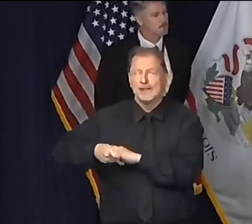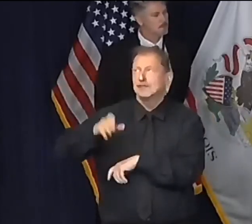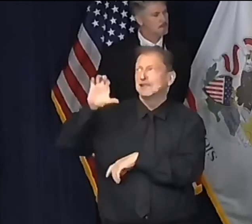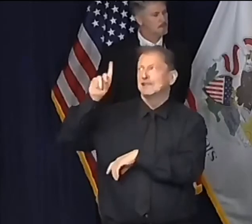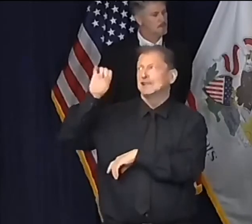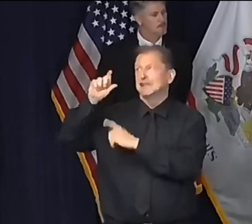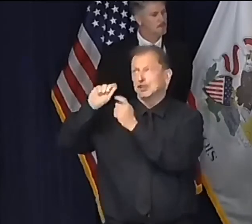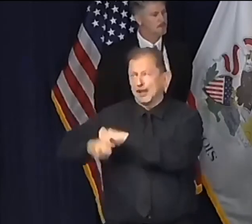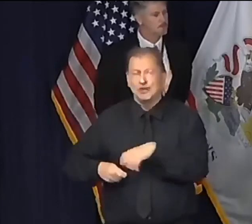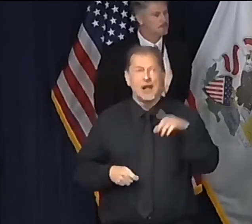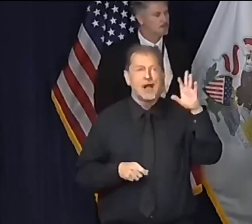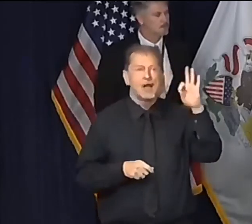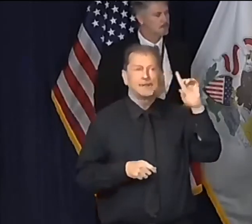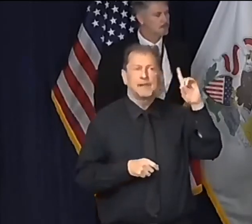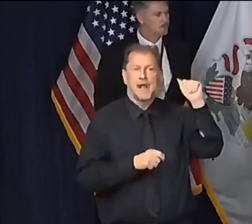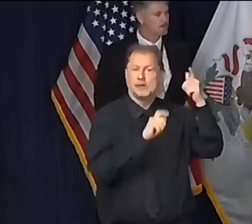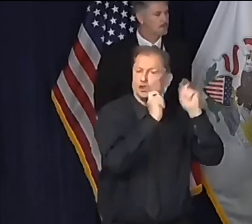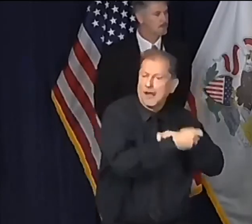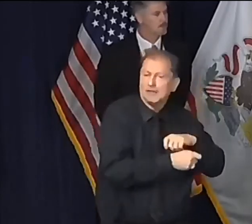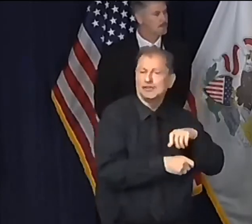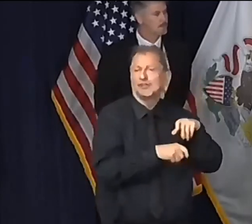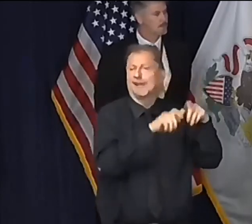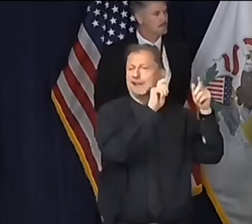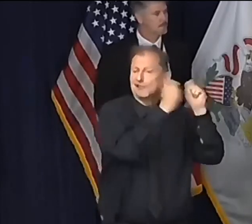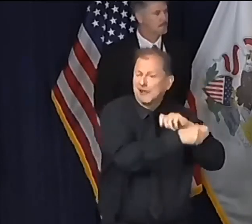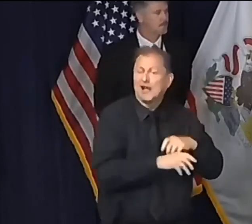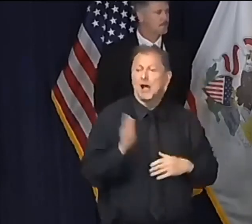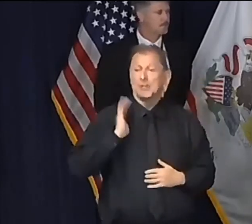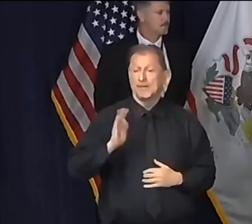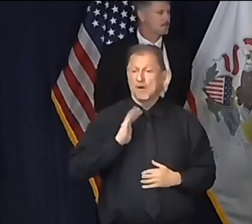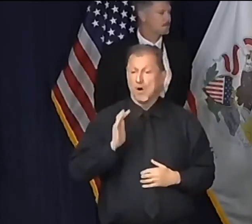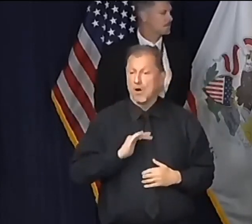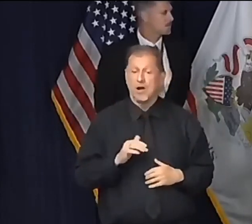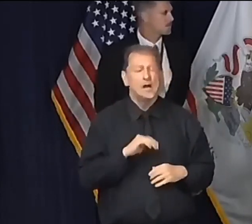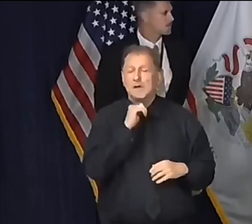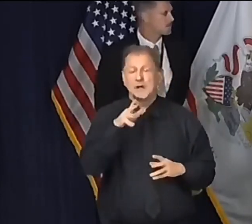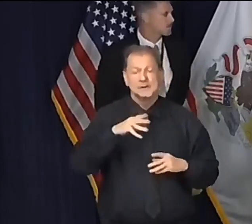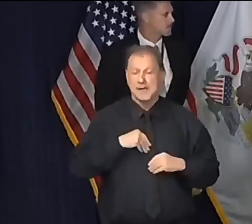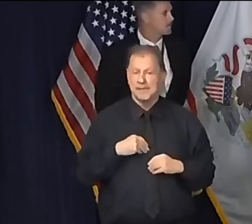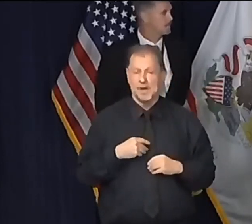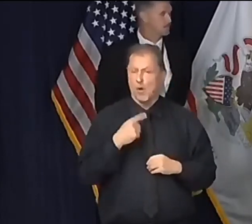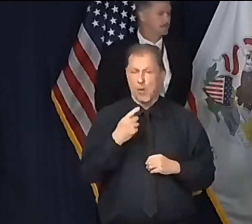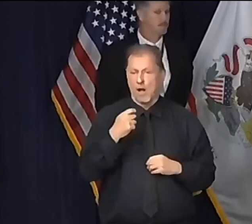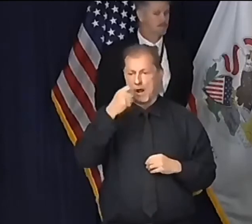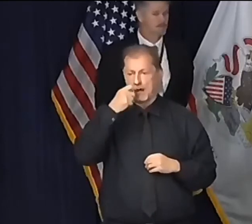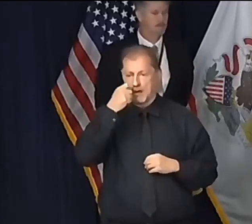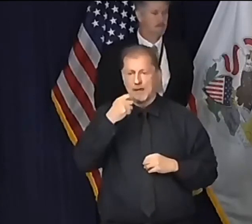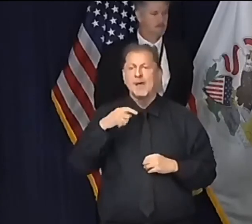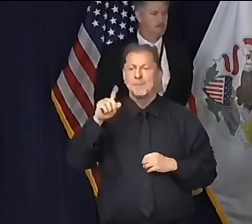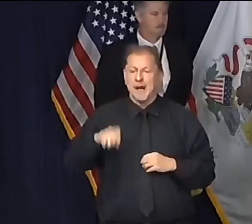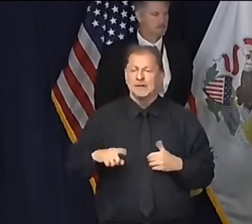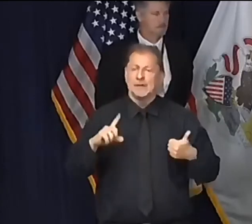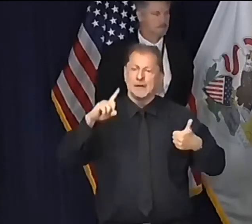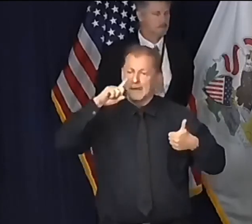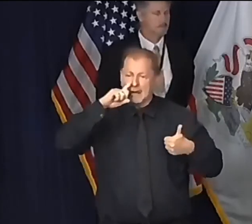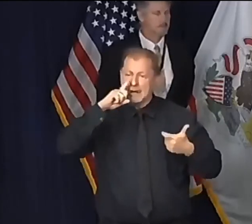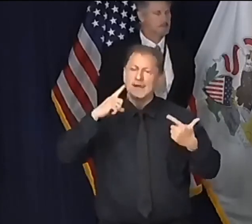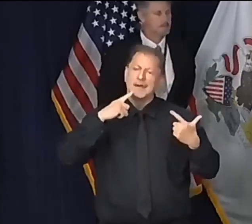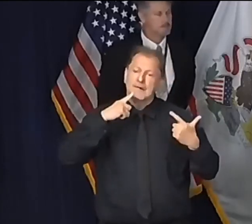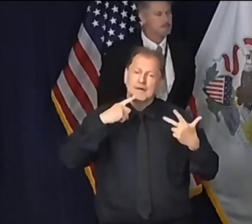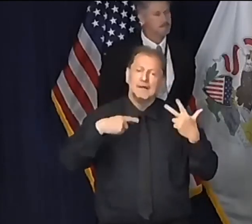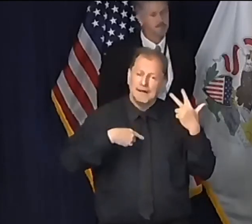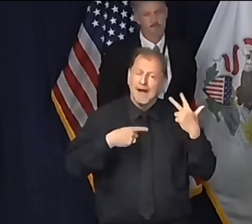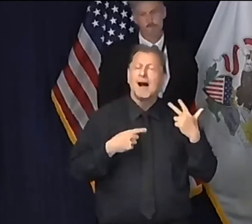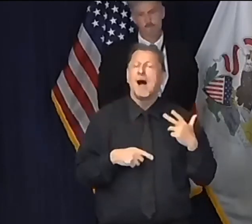FDA. And so it used to be the multiple swabs for a single person, almost 3, I think, at the beginning, and now it's really more like